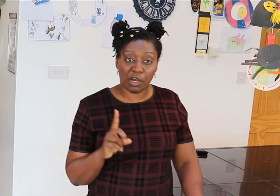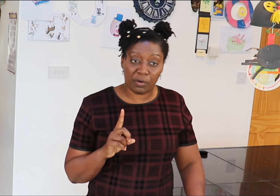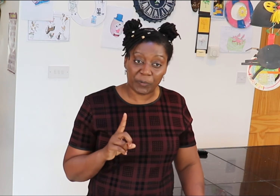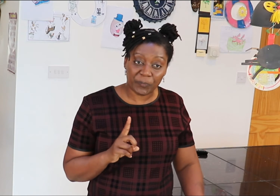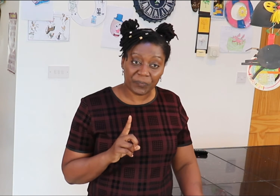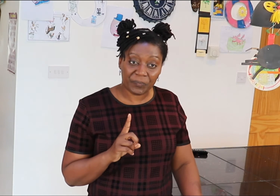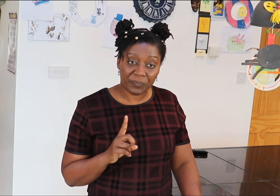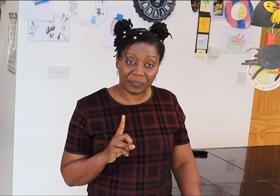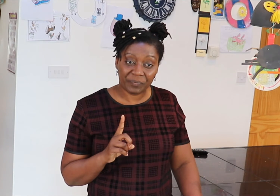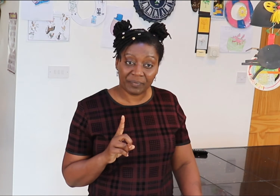so